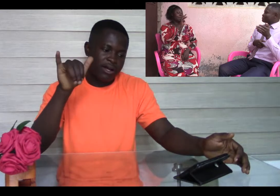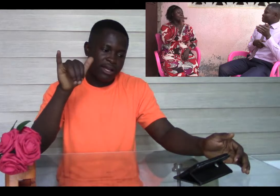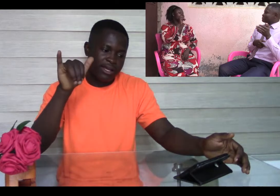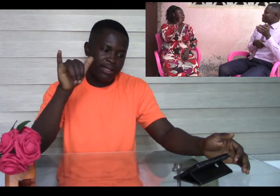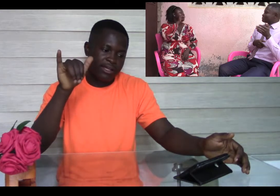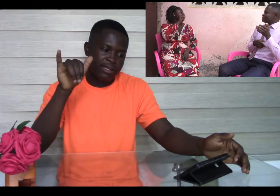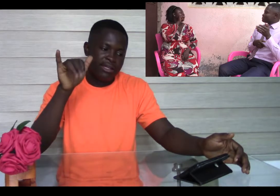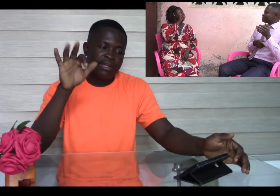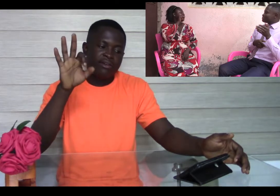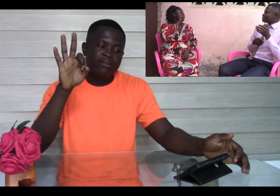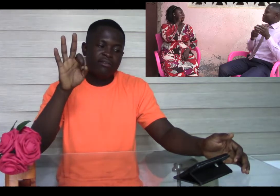Mary